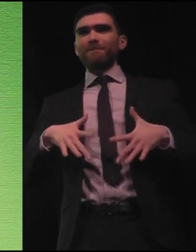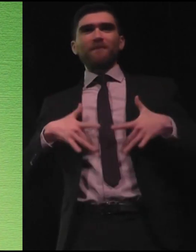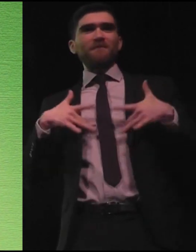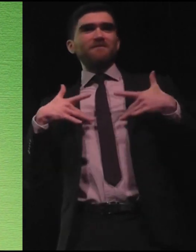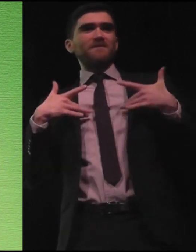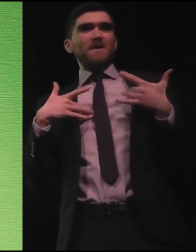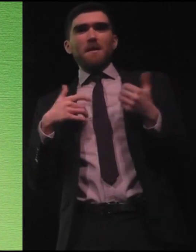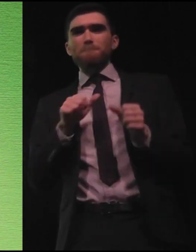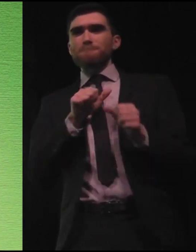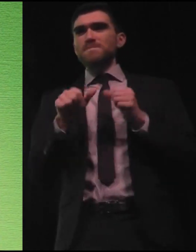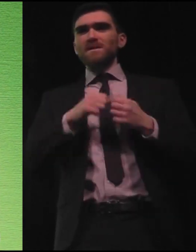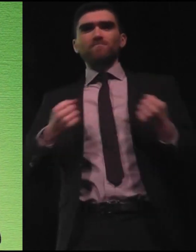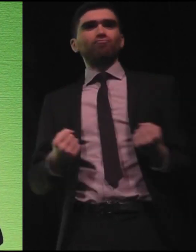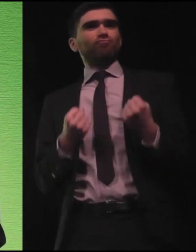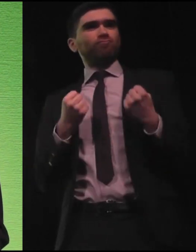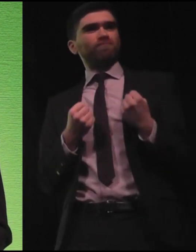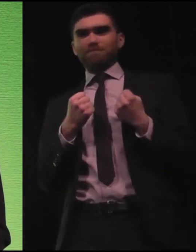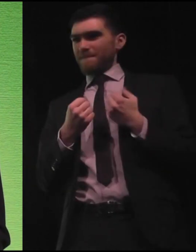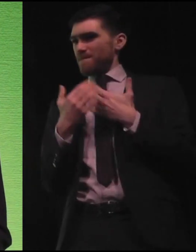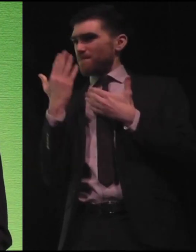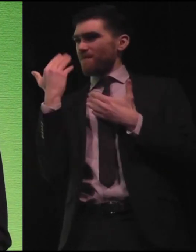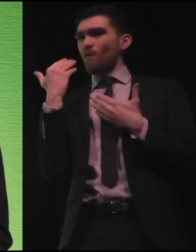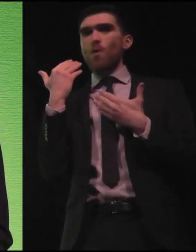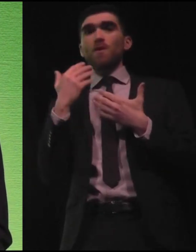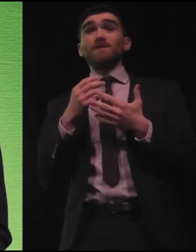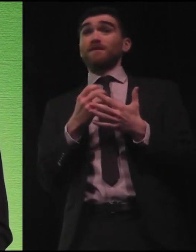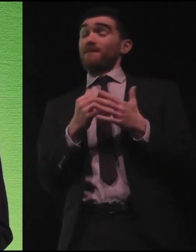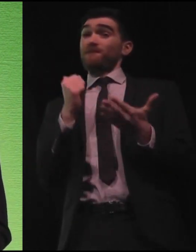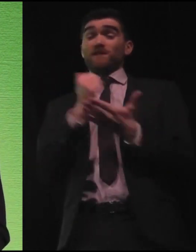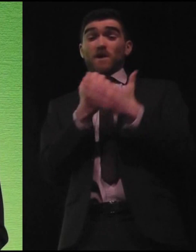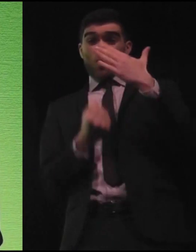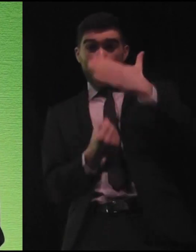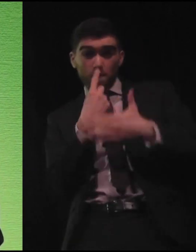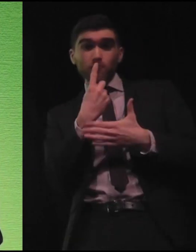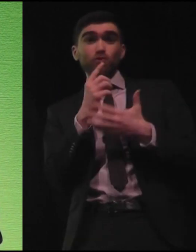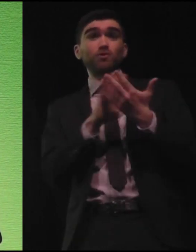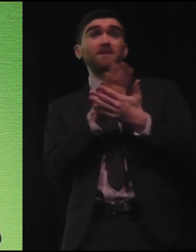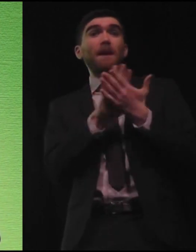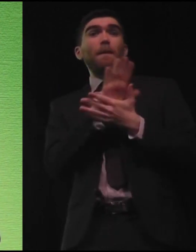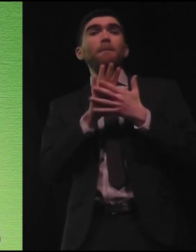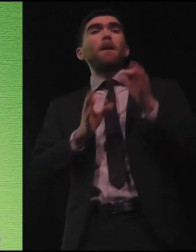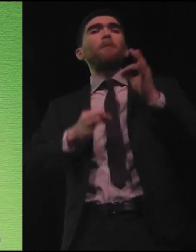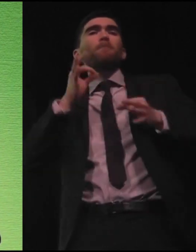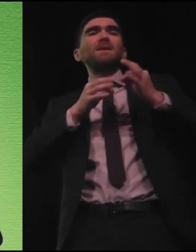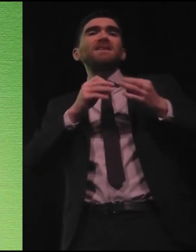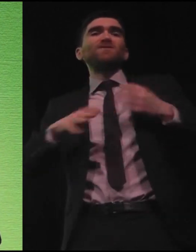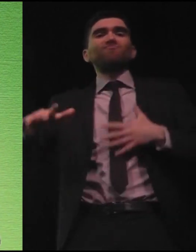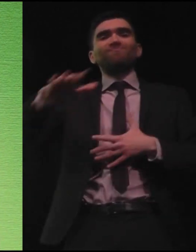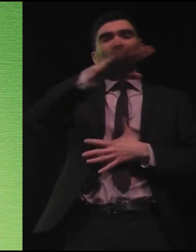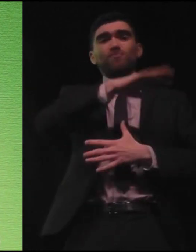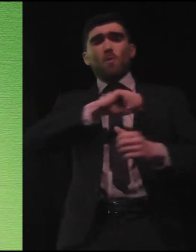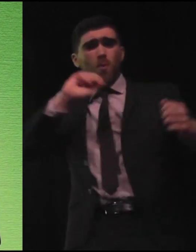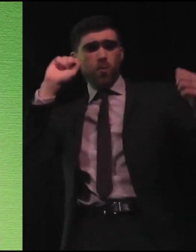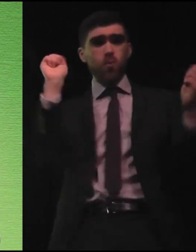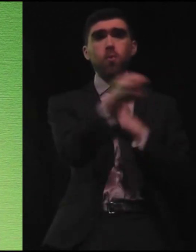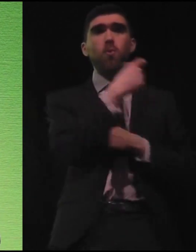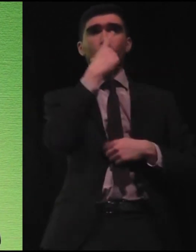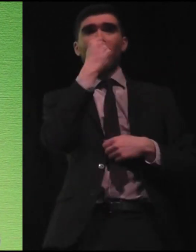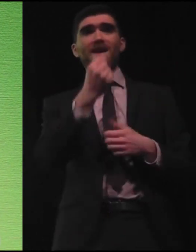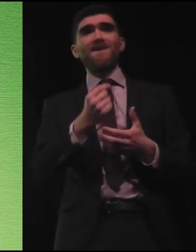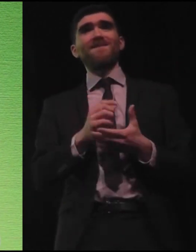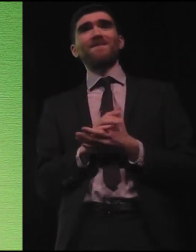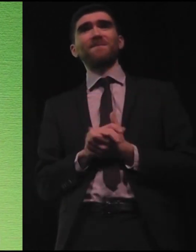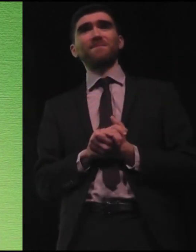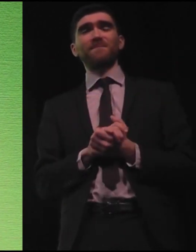to shake up our political landscape for the better. I don't know about you, but I really feel like we're on the